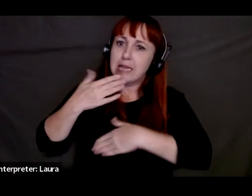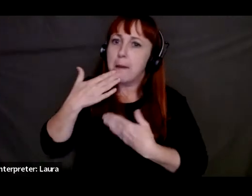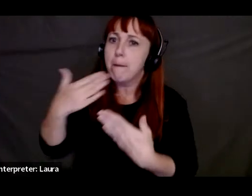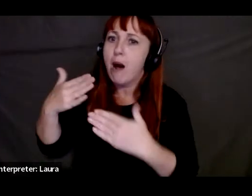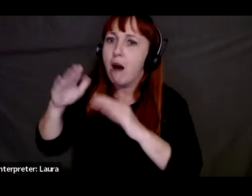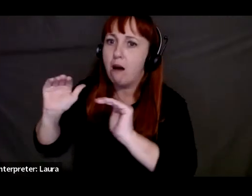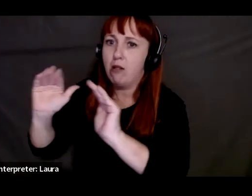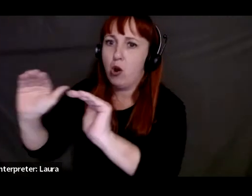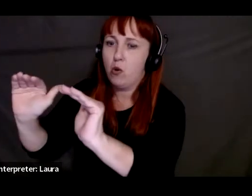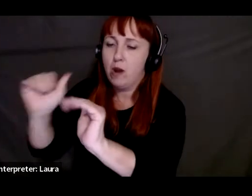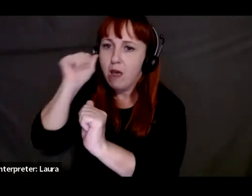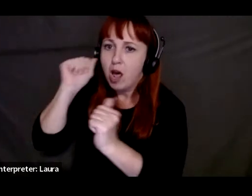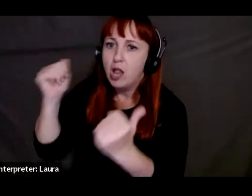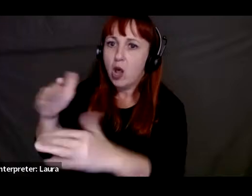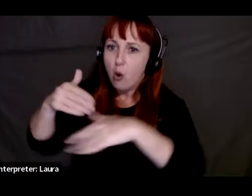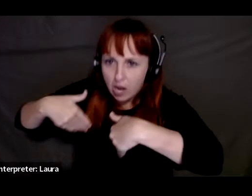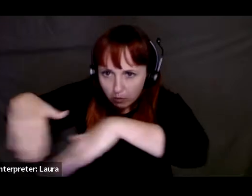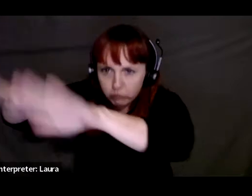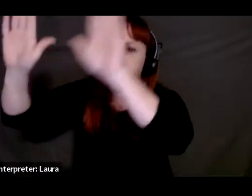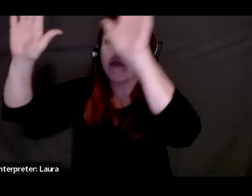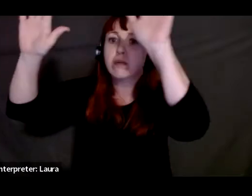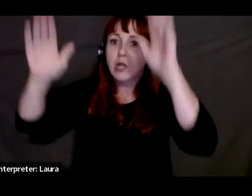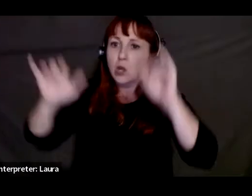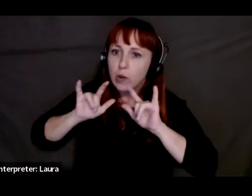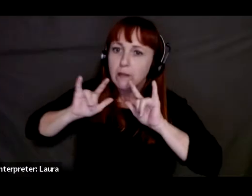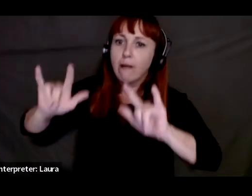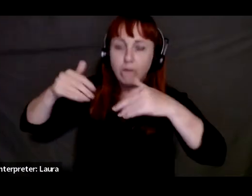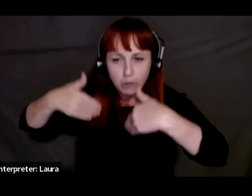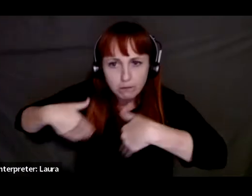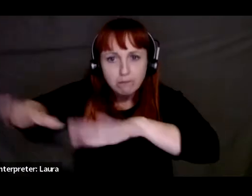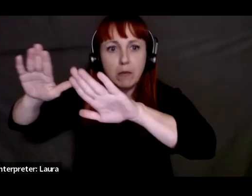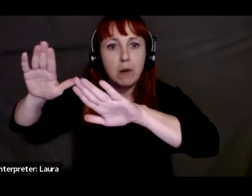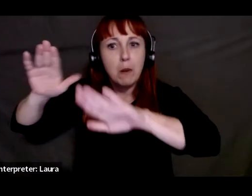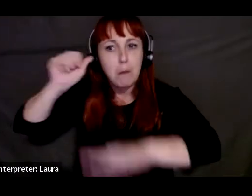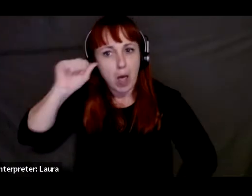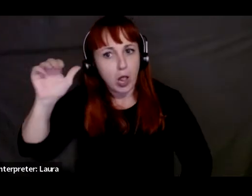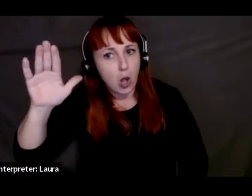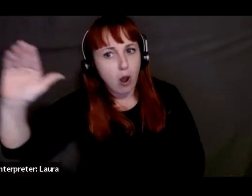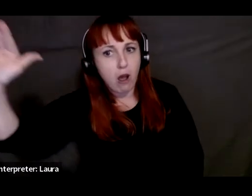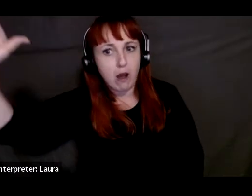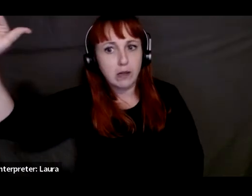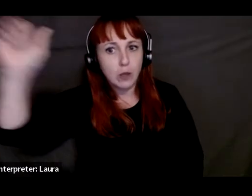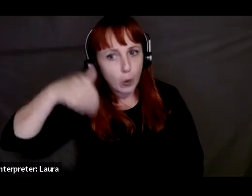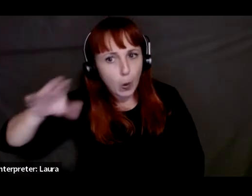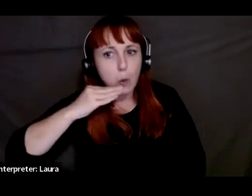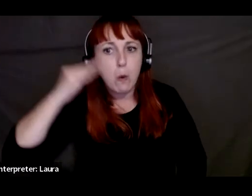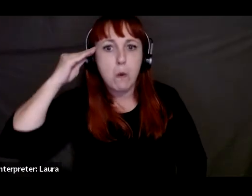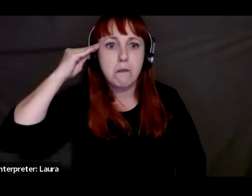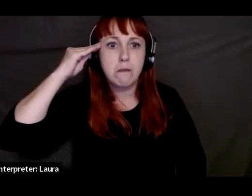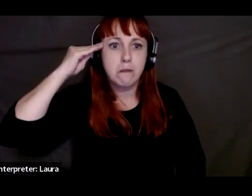mahalo. Aloha wa'uia oe. We love you, but aloha. Go home.